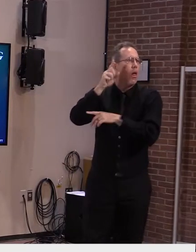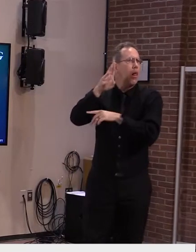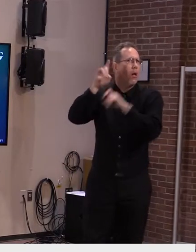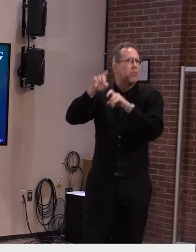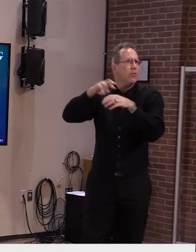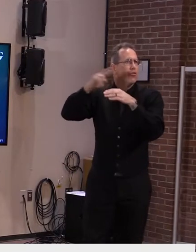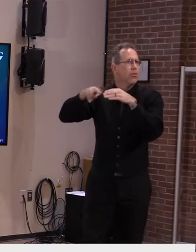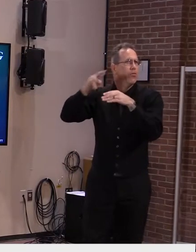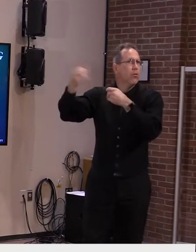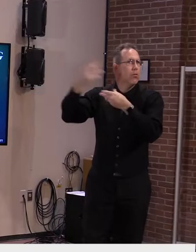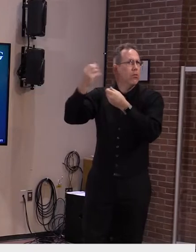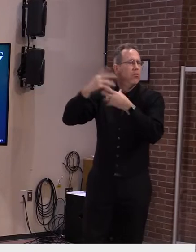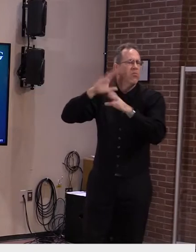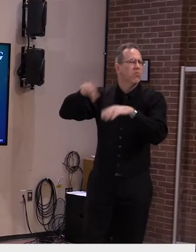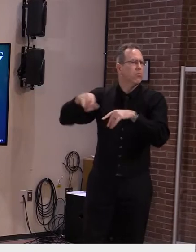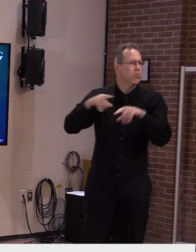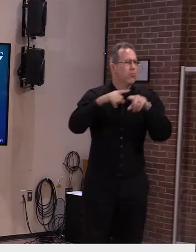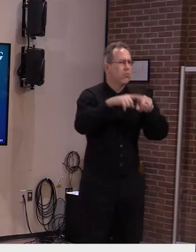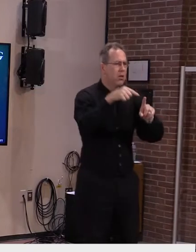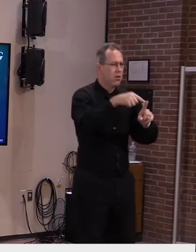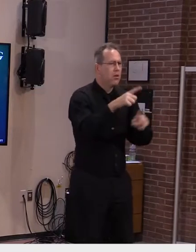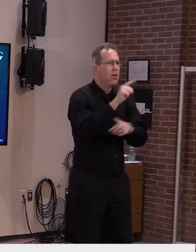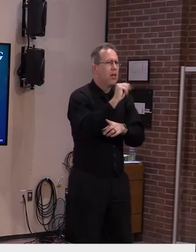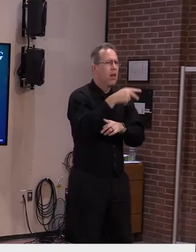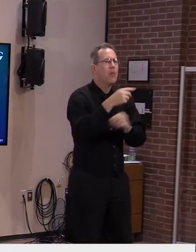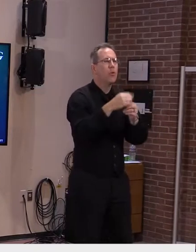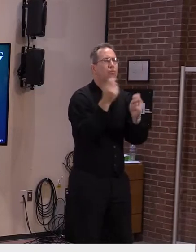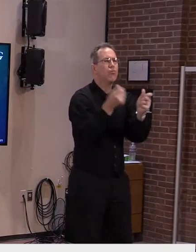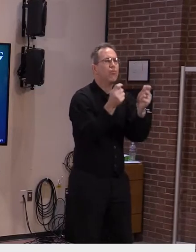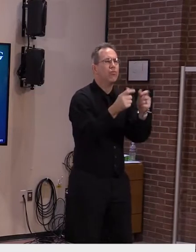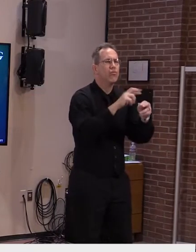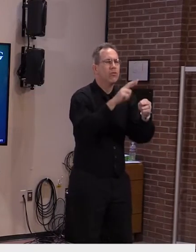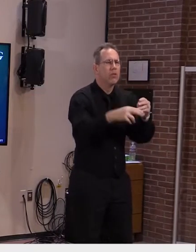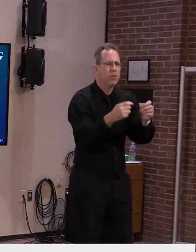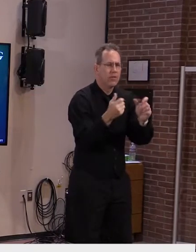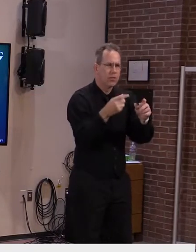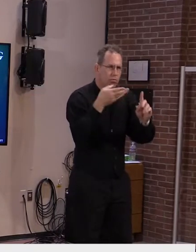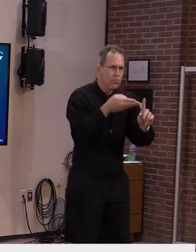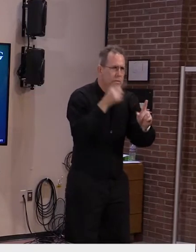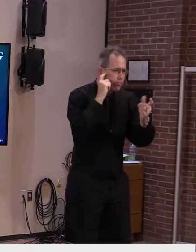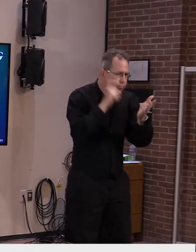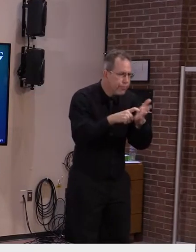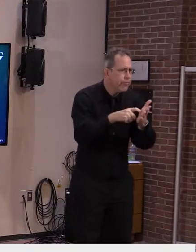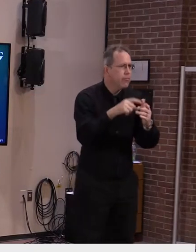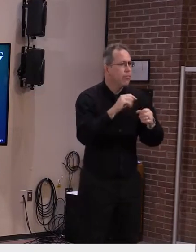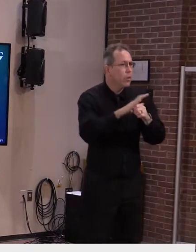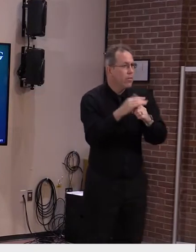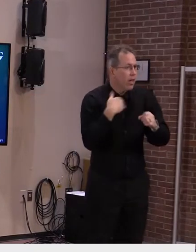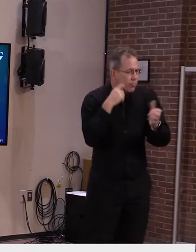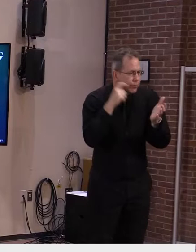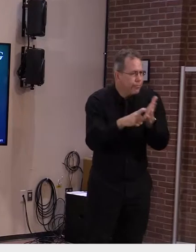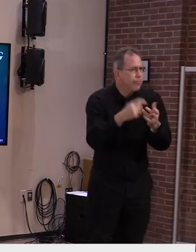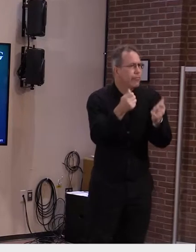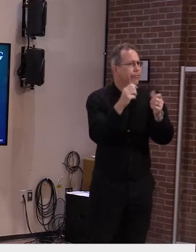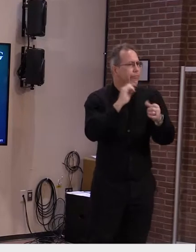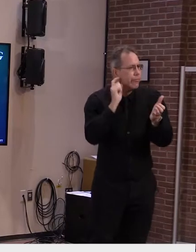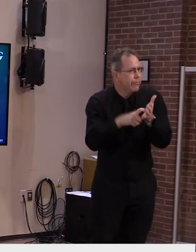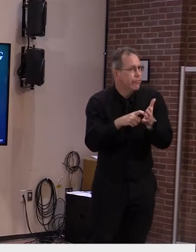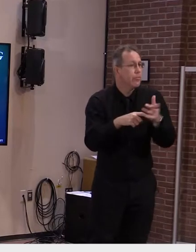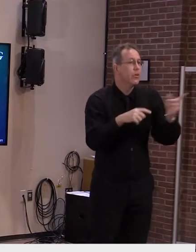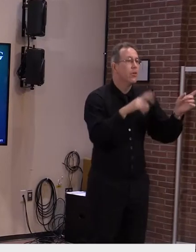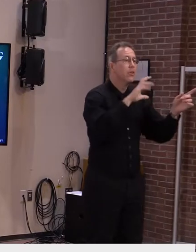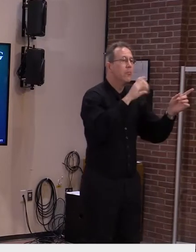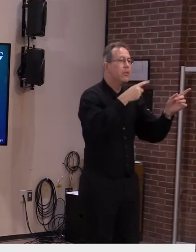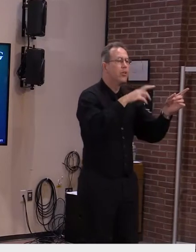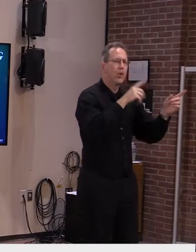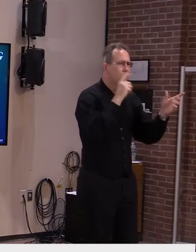a more rapid testing and self-administered or take-home option for tests. Overall, things went well, and